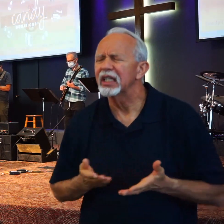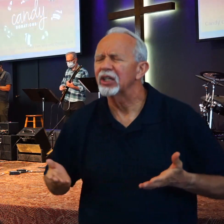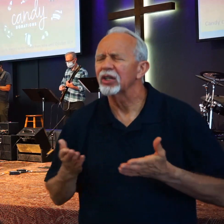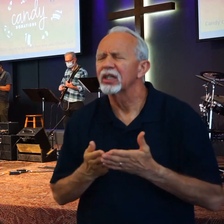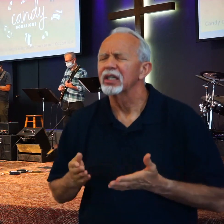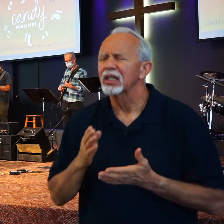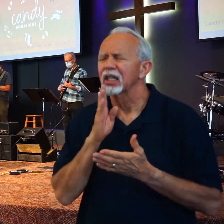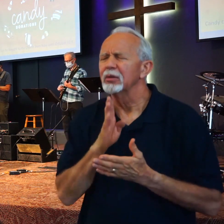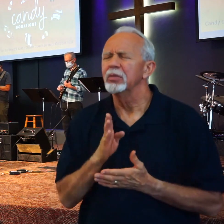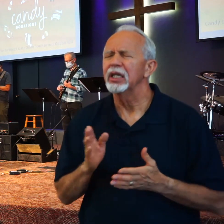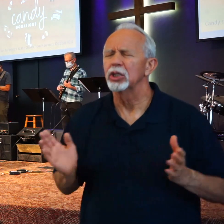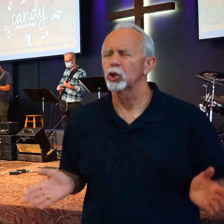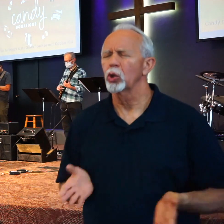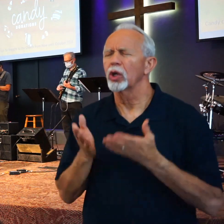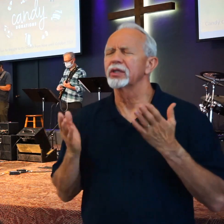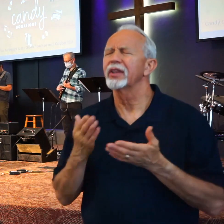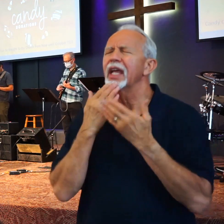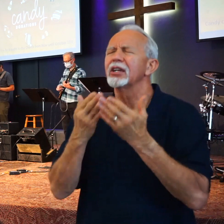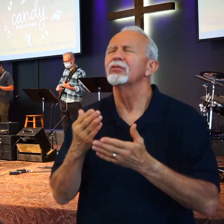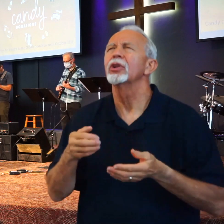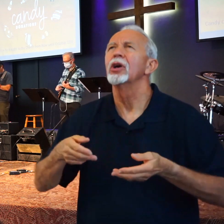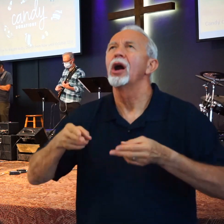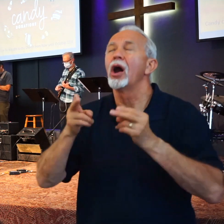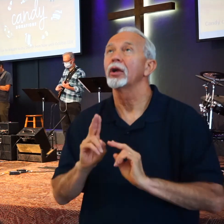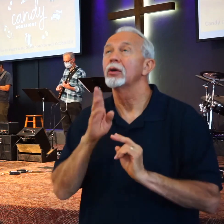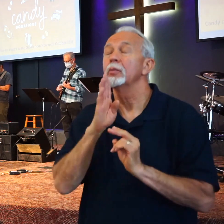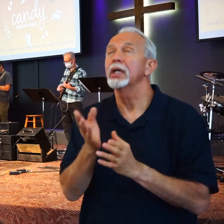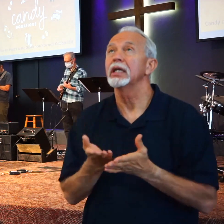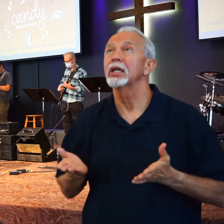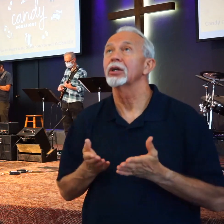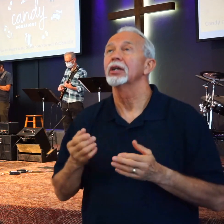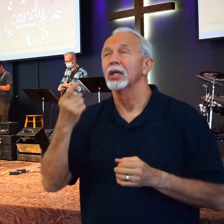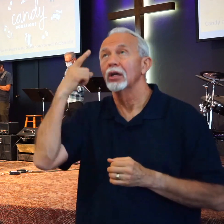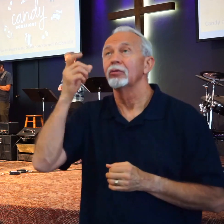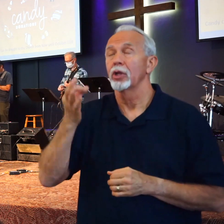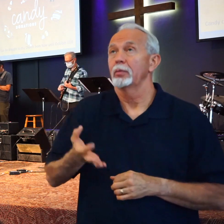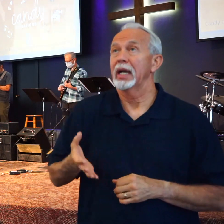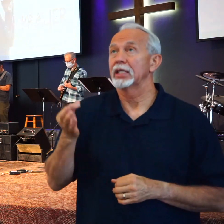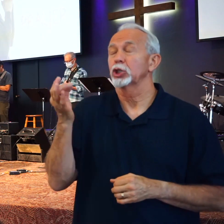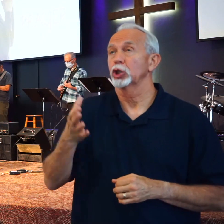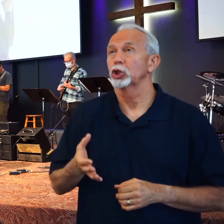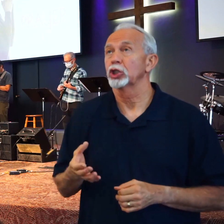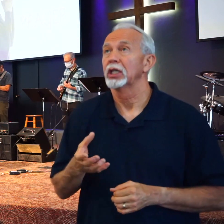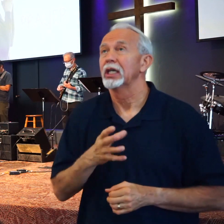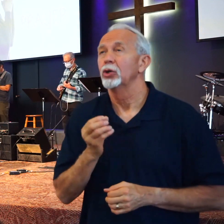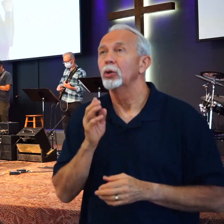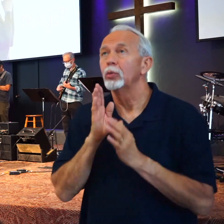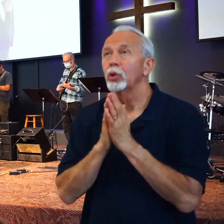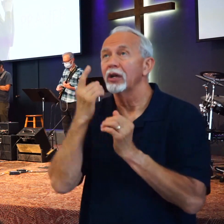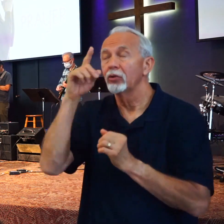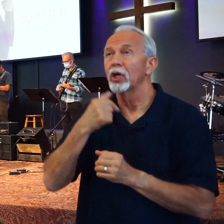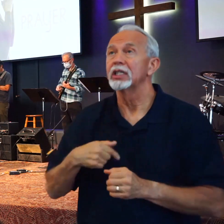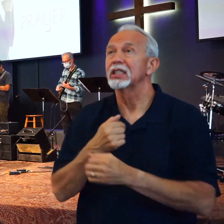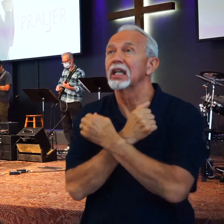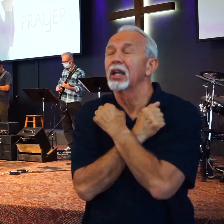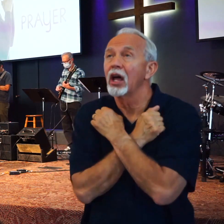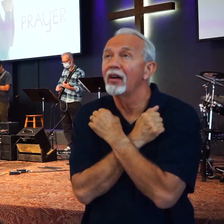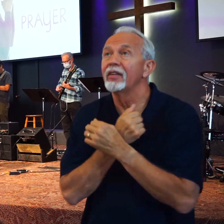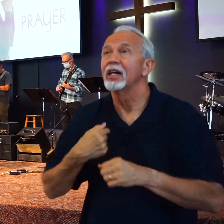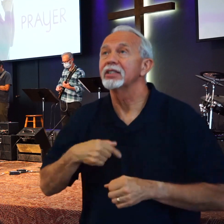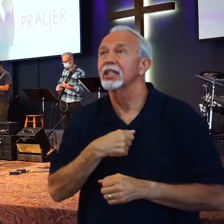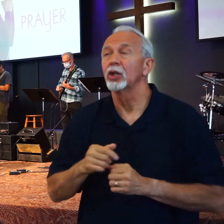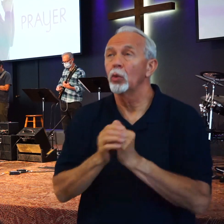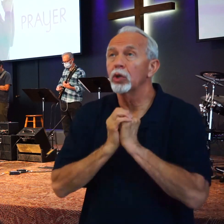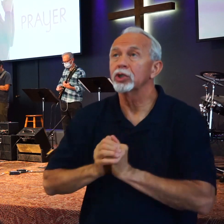Lord, thank you for the privilege of being here, for our pastors who minister to us and pray for us and love us, and Lord, for the worship